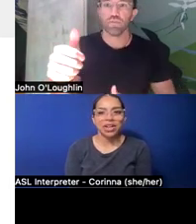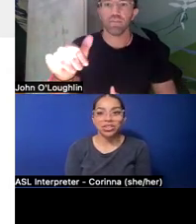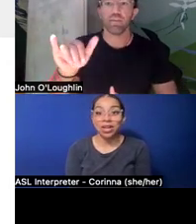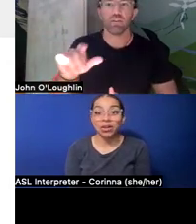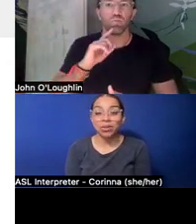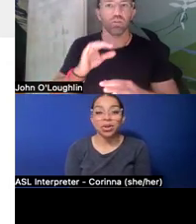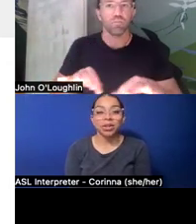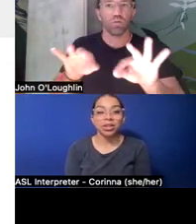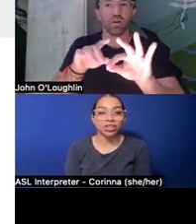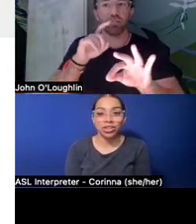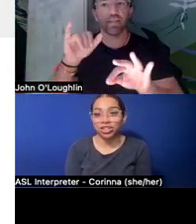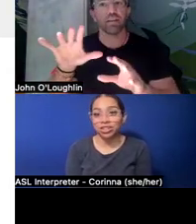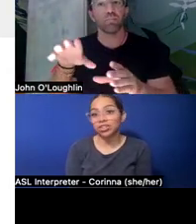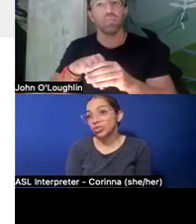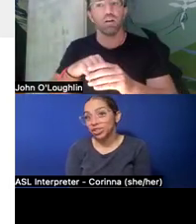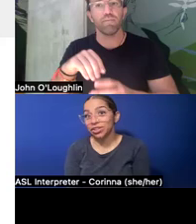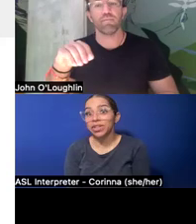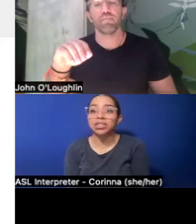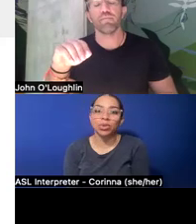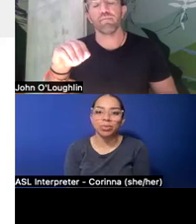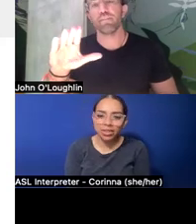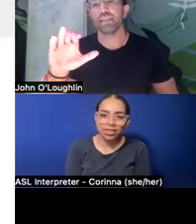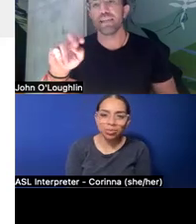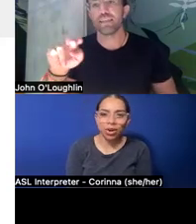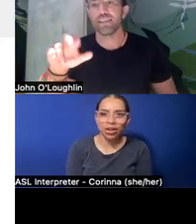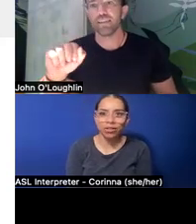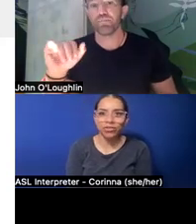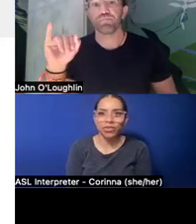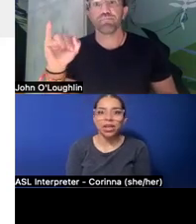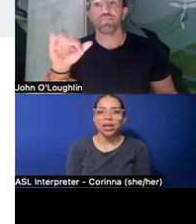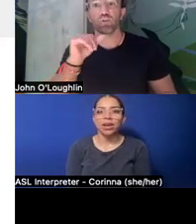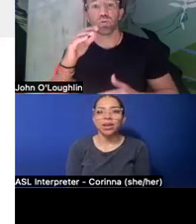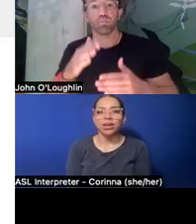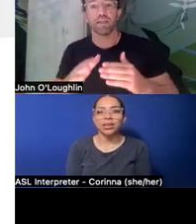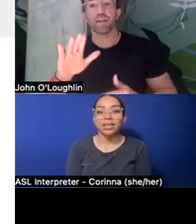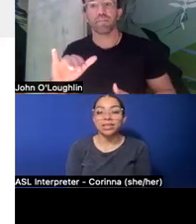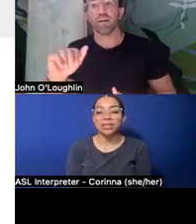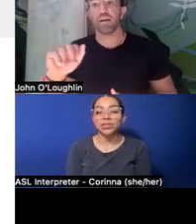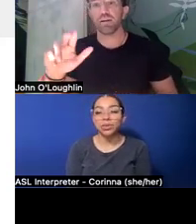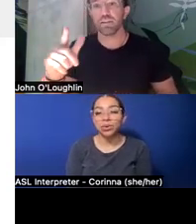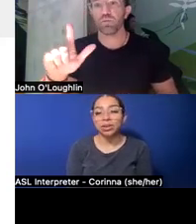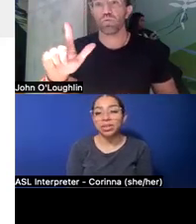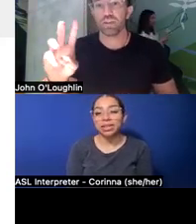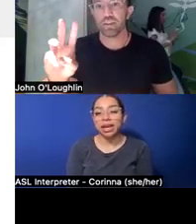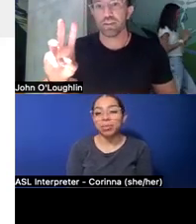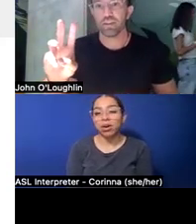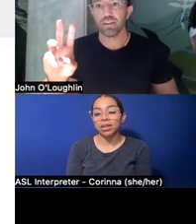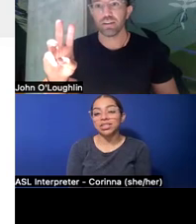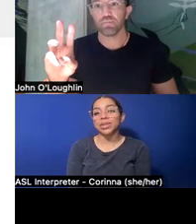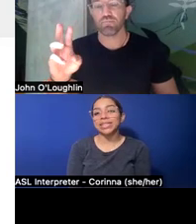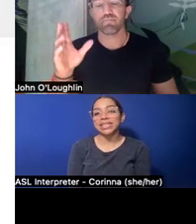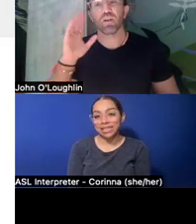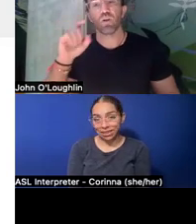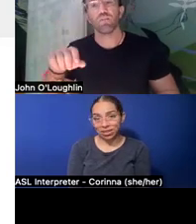All right, so now the introduction, introducing yourself, that's important because that's part of the census. If you don't complete that by